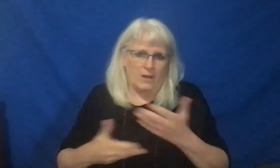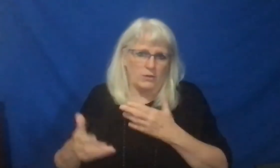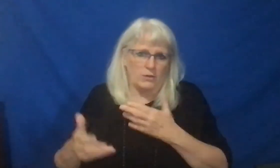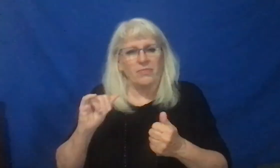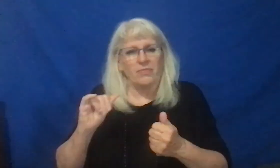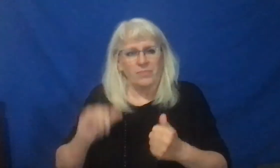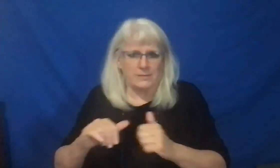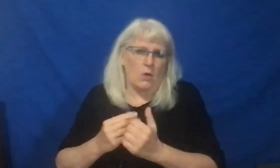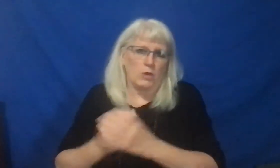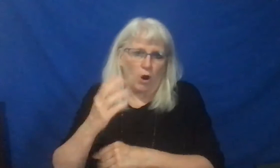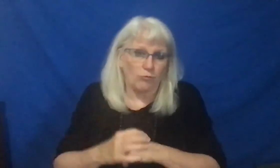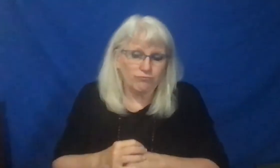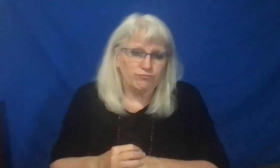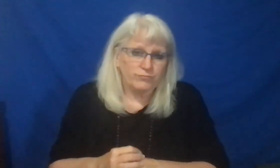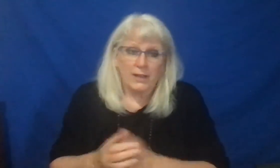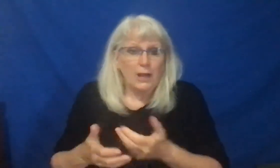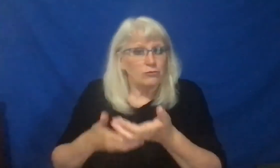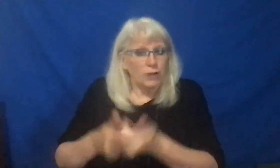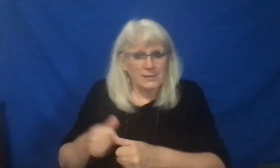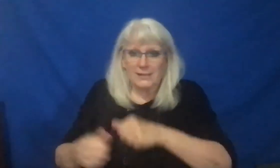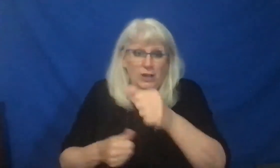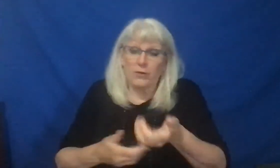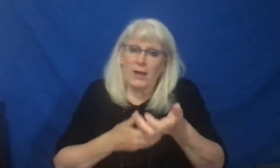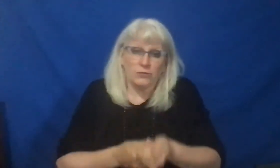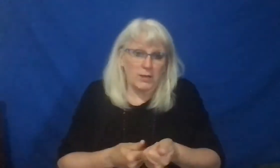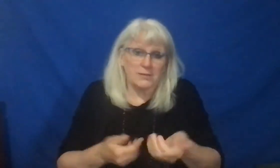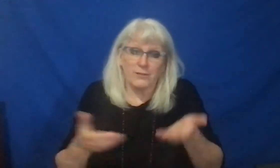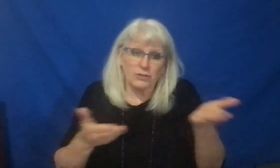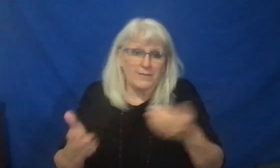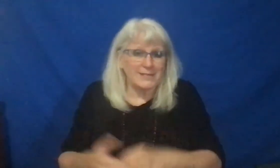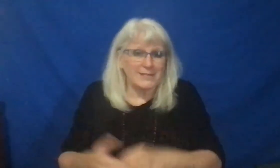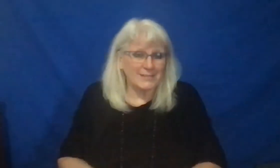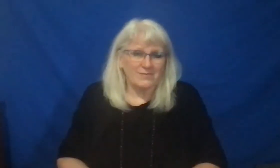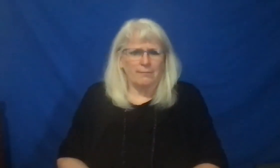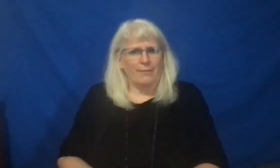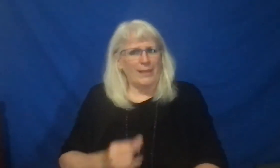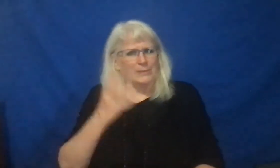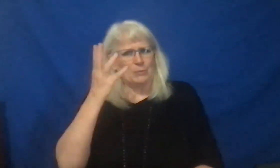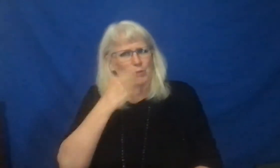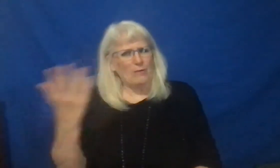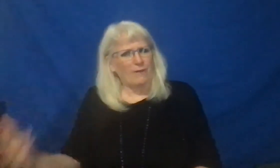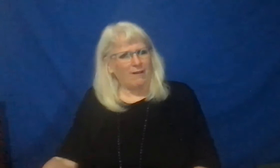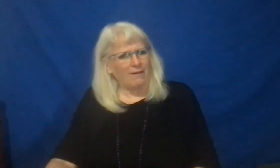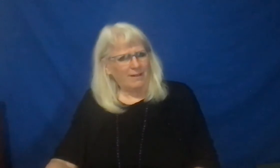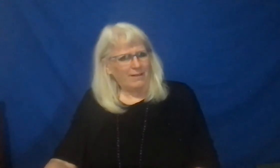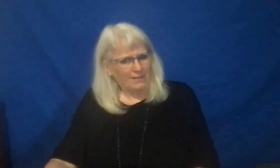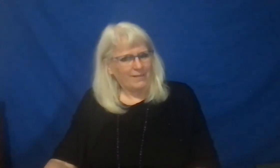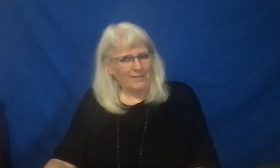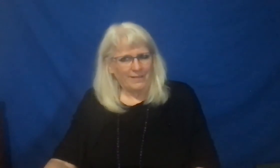our servants and let us trust each other. I just thought that was so beautiful. And I think that is ultimately the